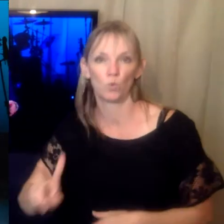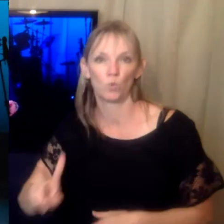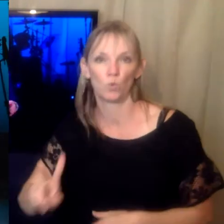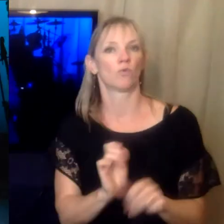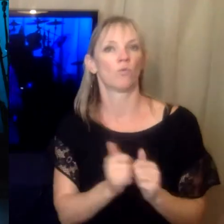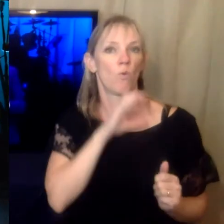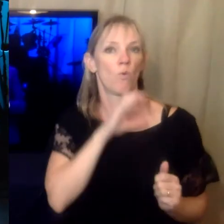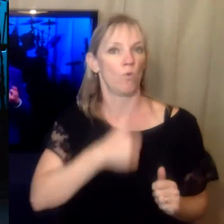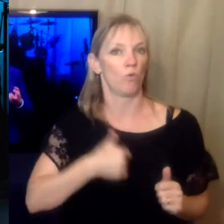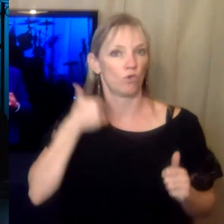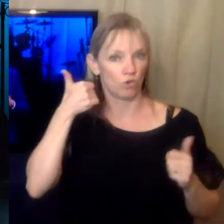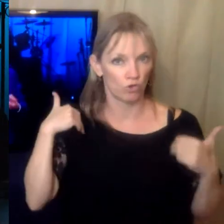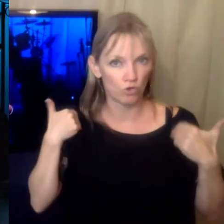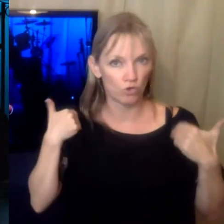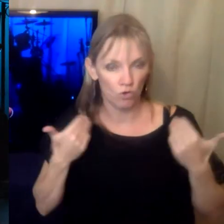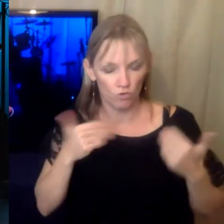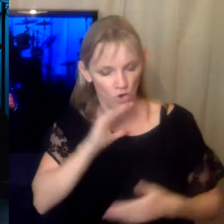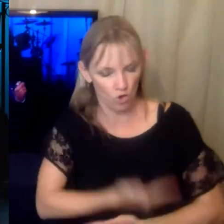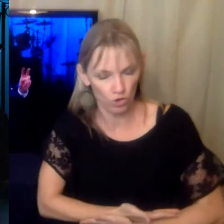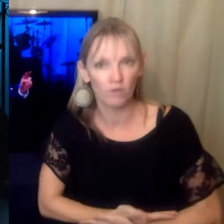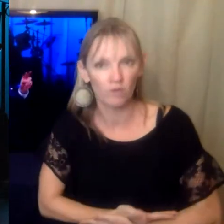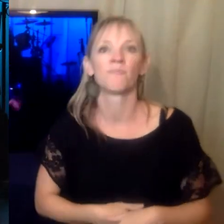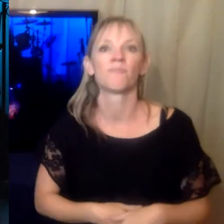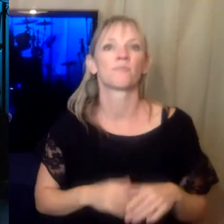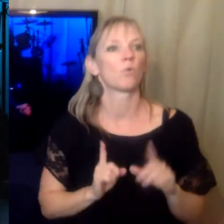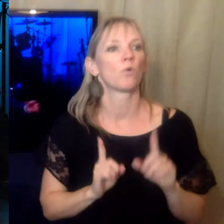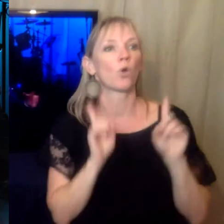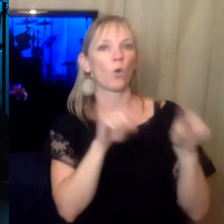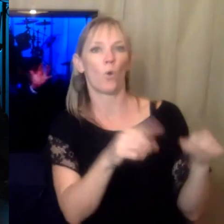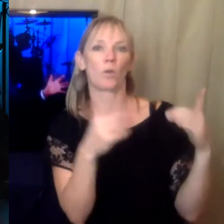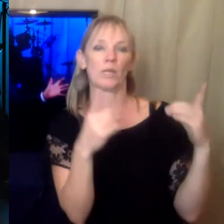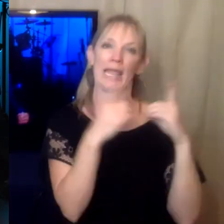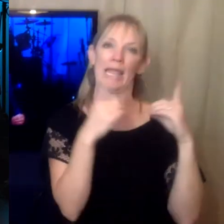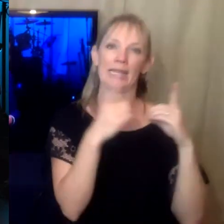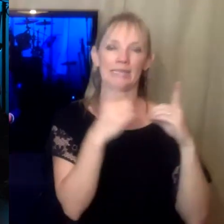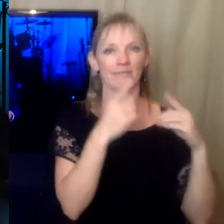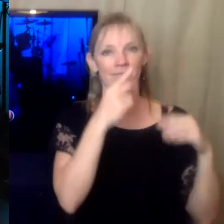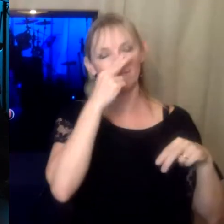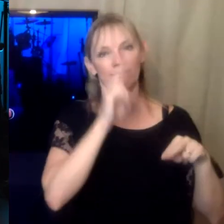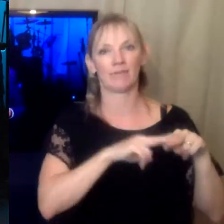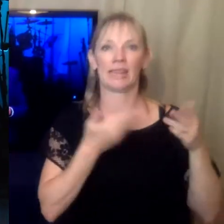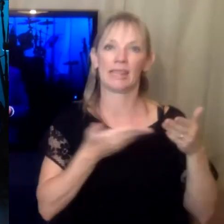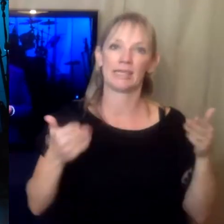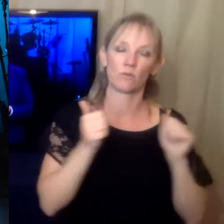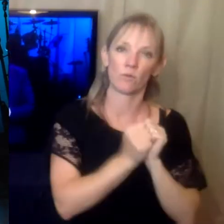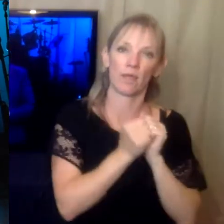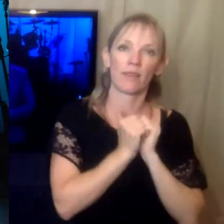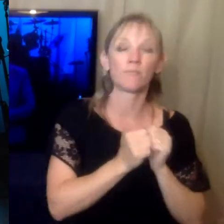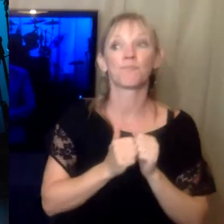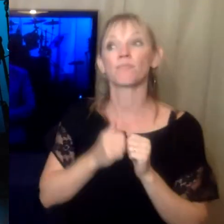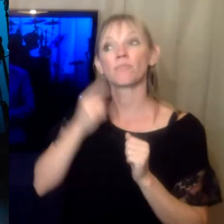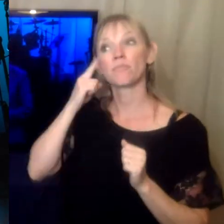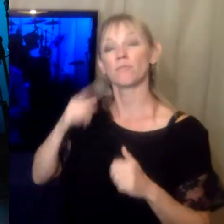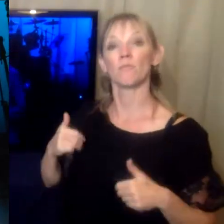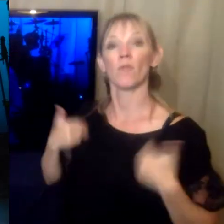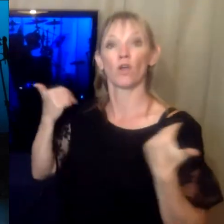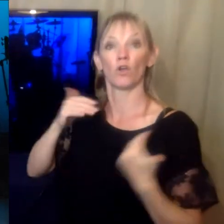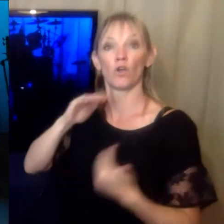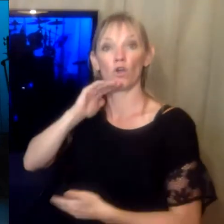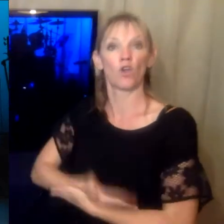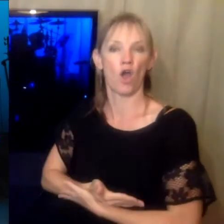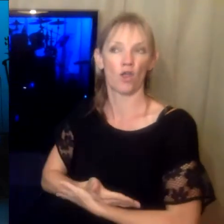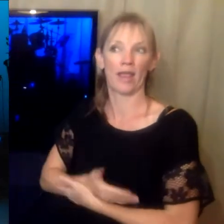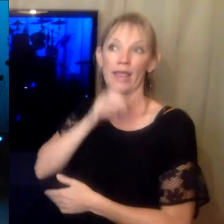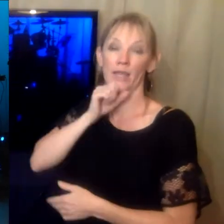of taking her out every so often for a date time, and they'd do fun things together. And he thought when his younger daughter became 2, it's